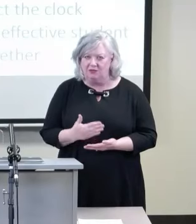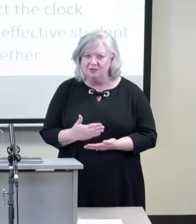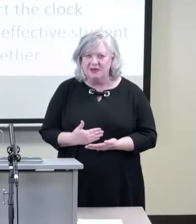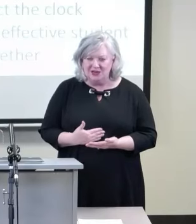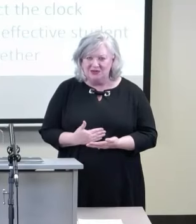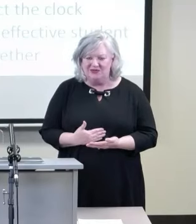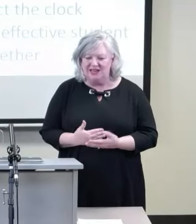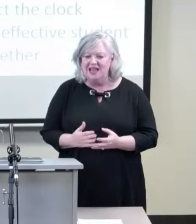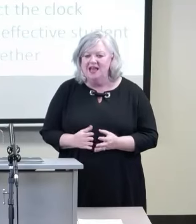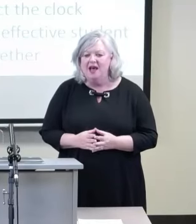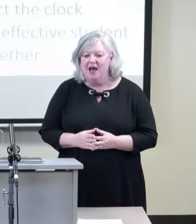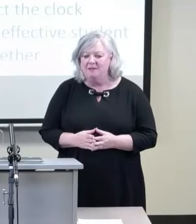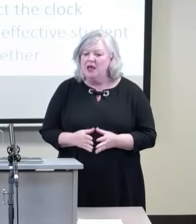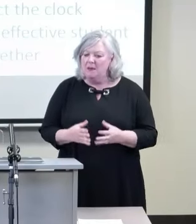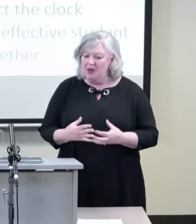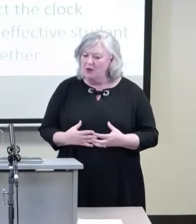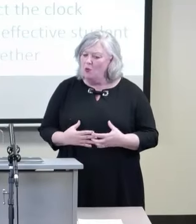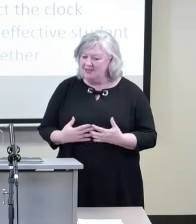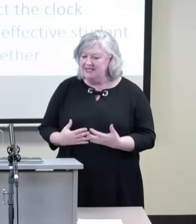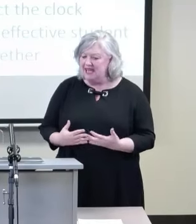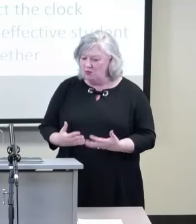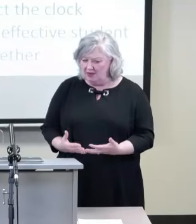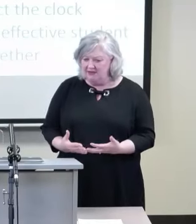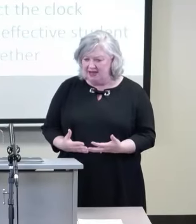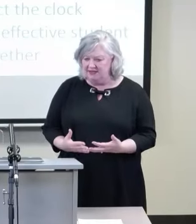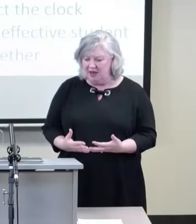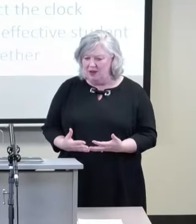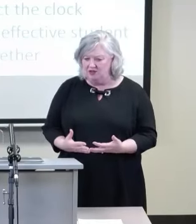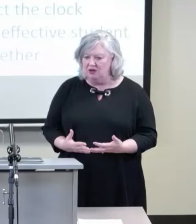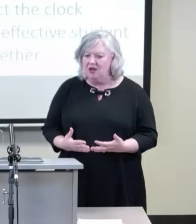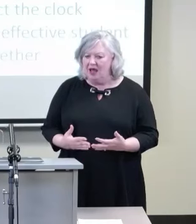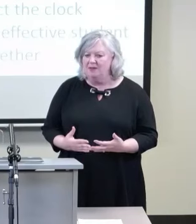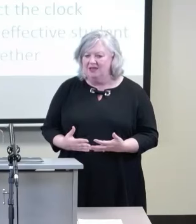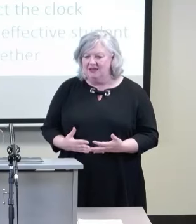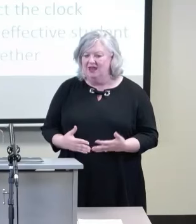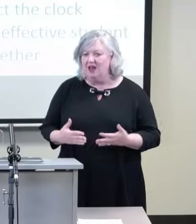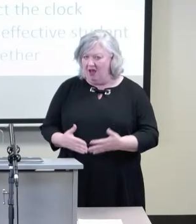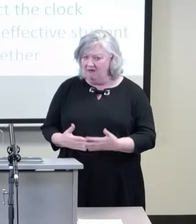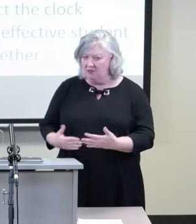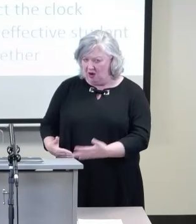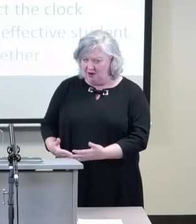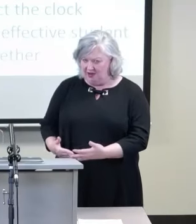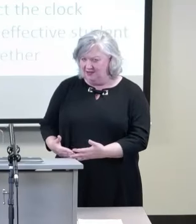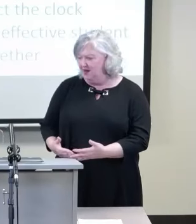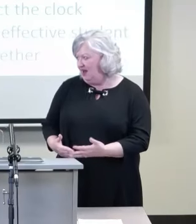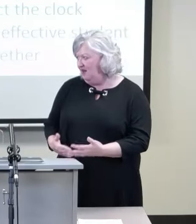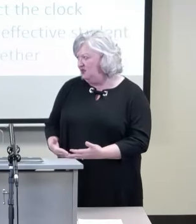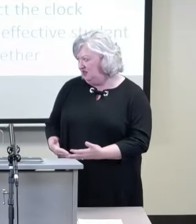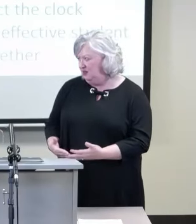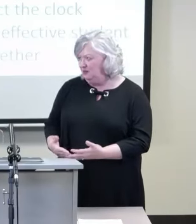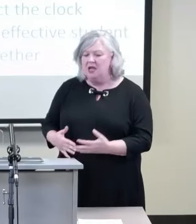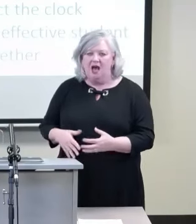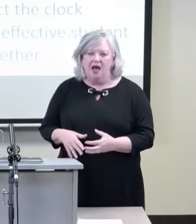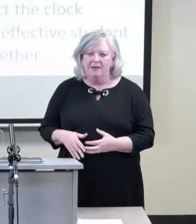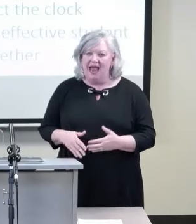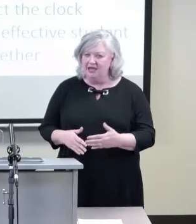i look through is my news feed um but ways to get rid of that time waster i begin to think of the priorities that i have to